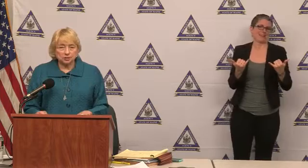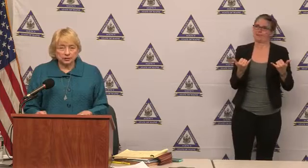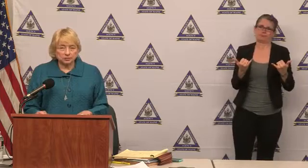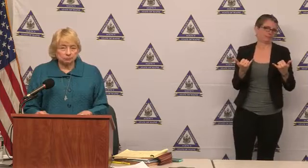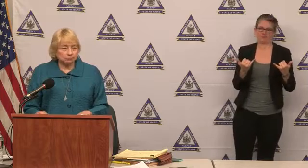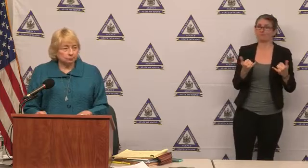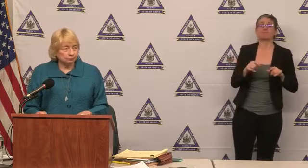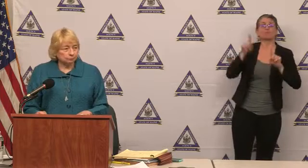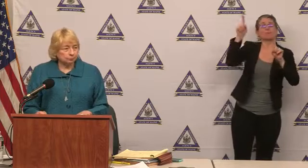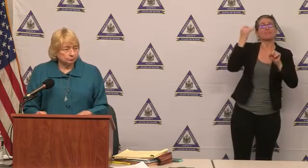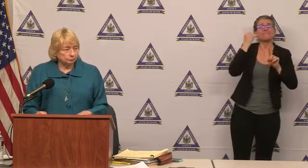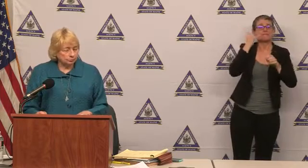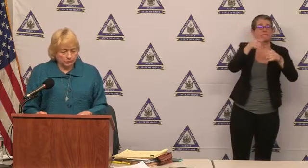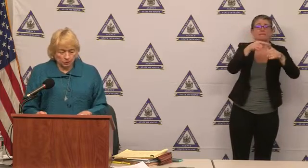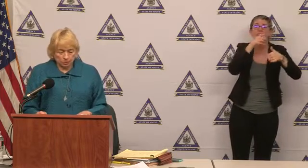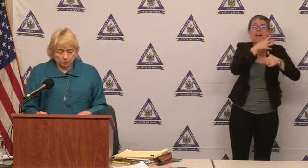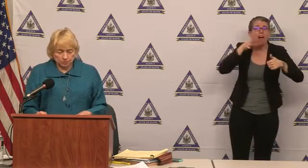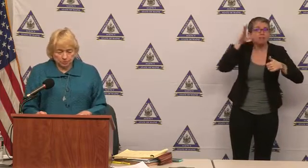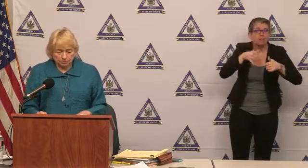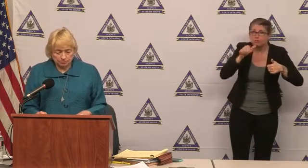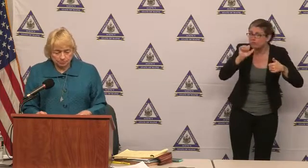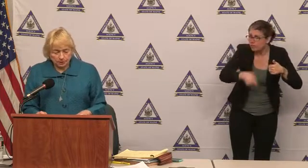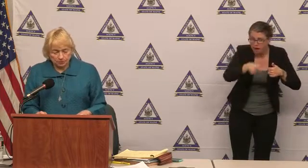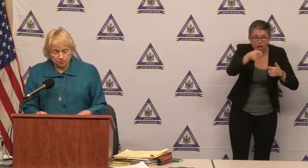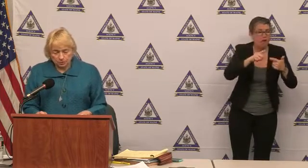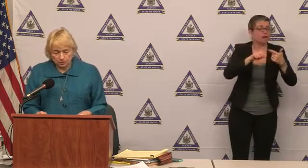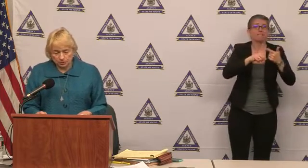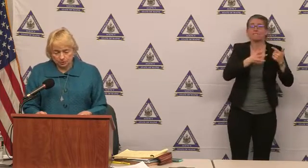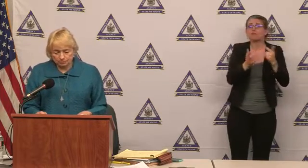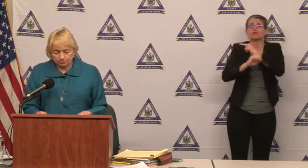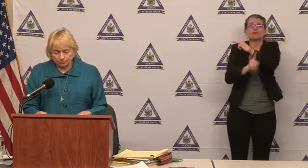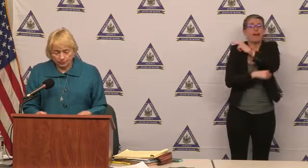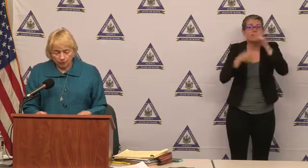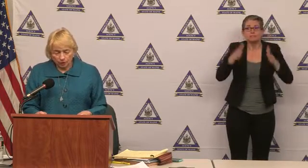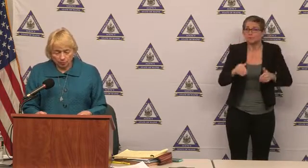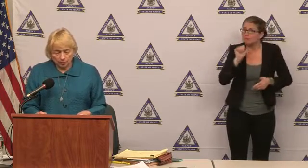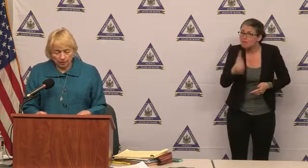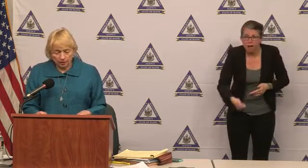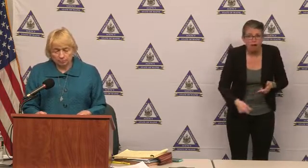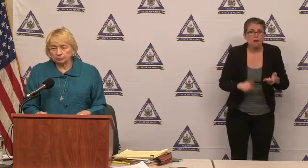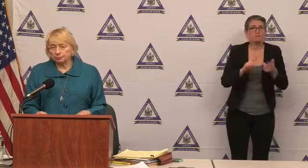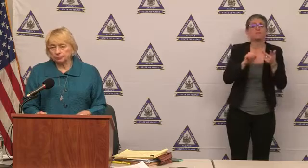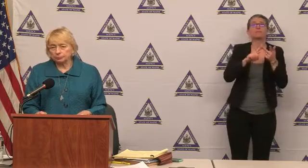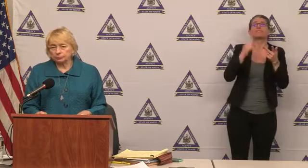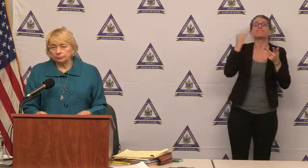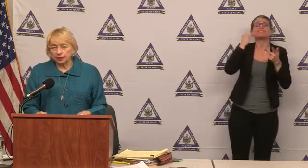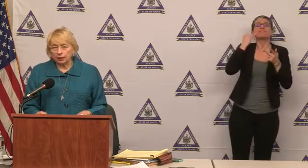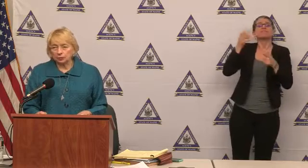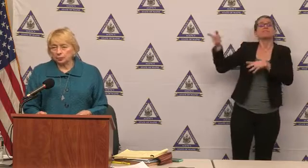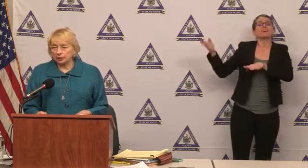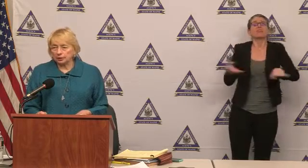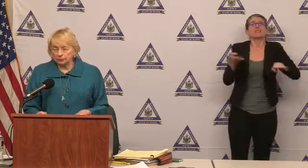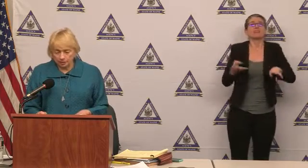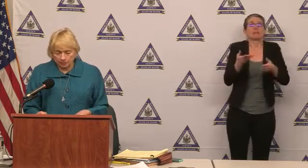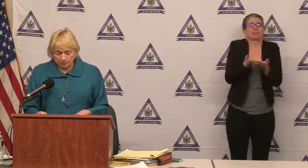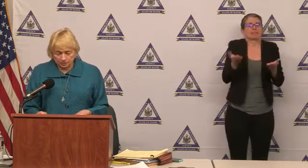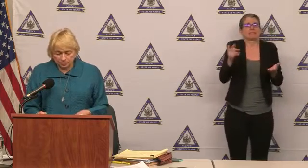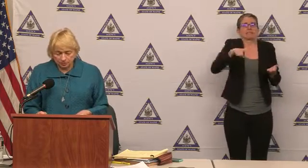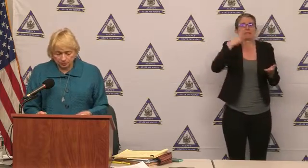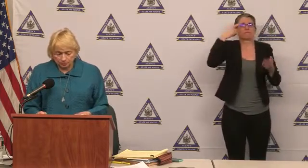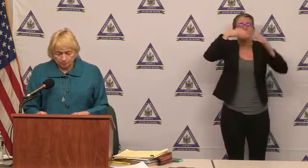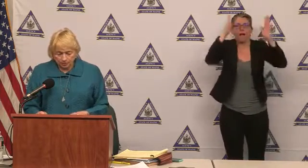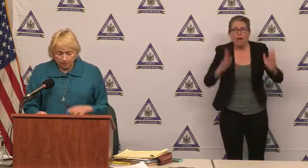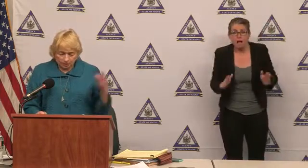trash collection, groceries, household goods, home repair, auto repair,